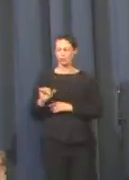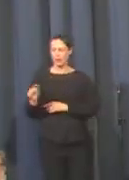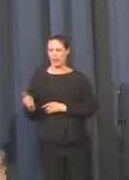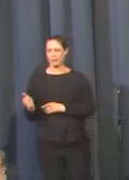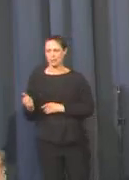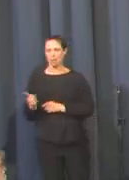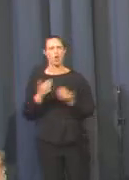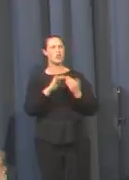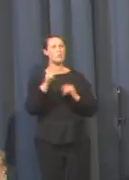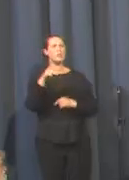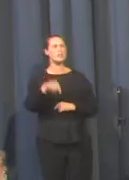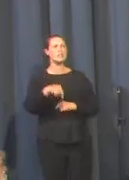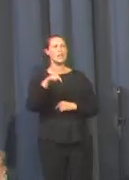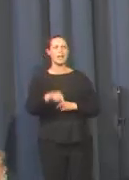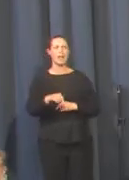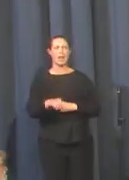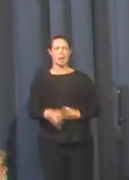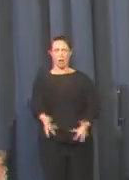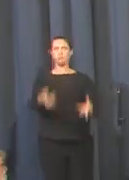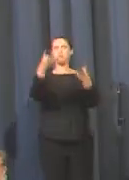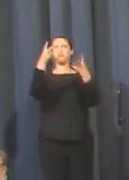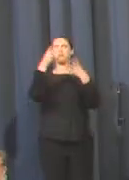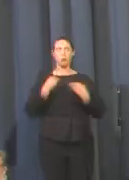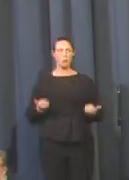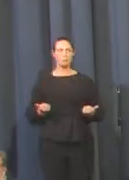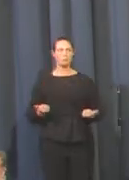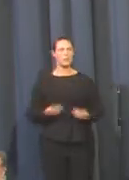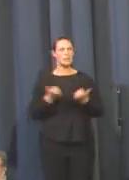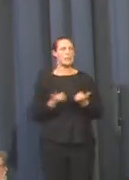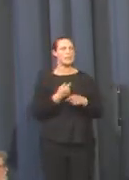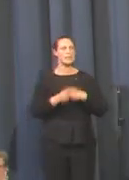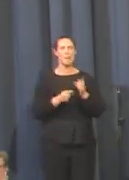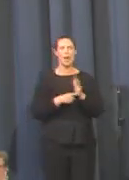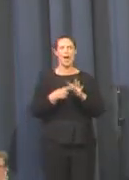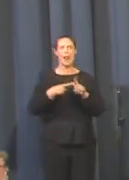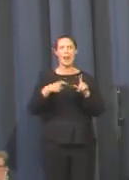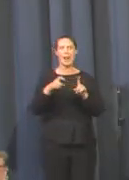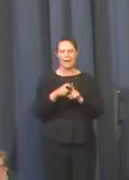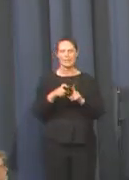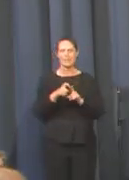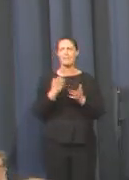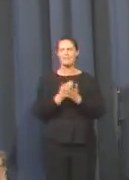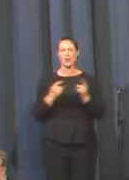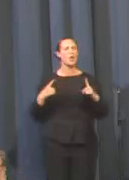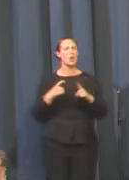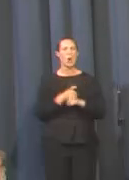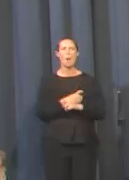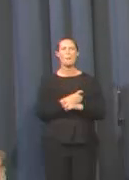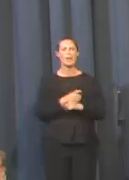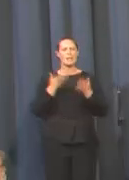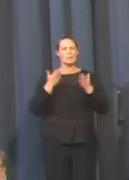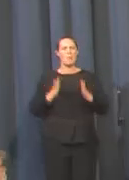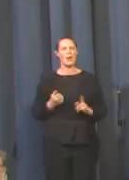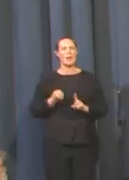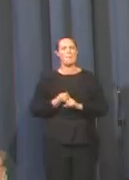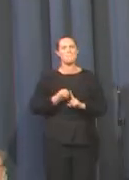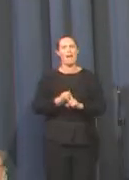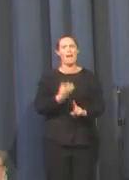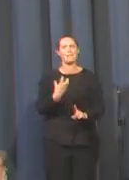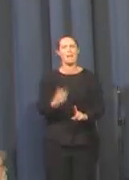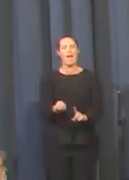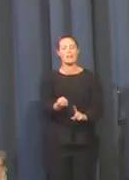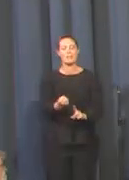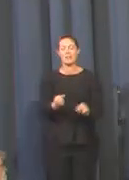has gotten a real fast crash course in lead, which is a really complex physiologic thing to measure